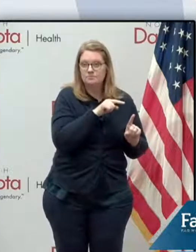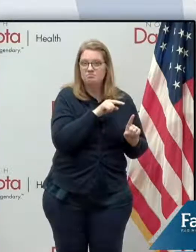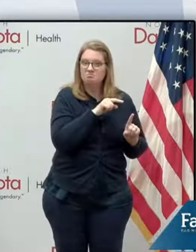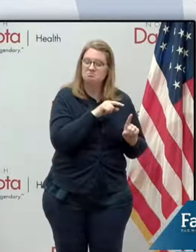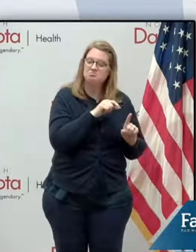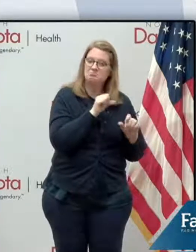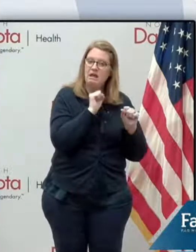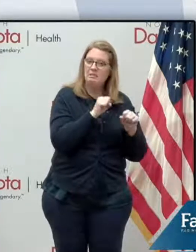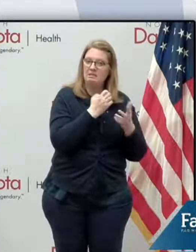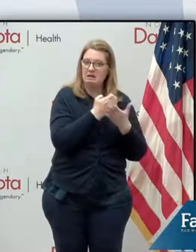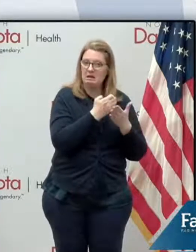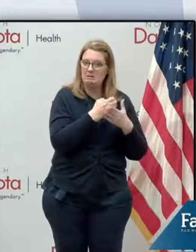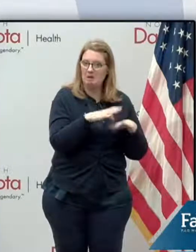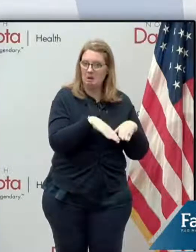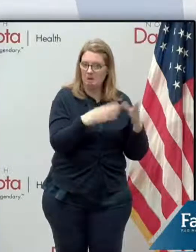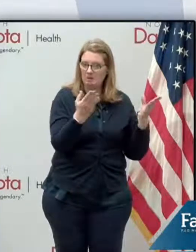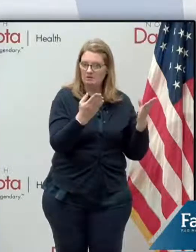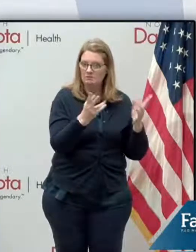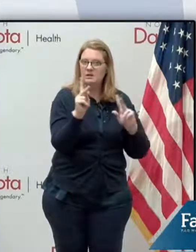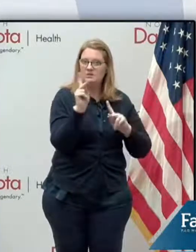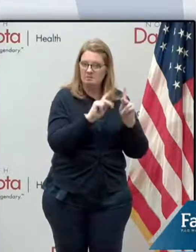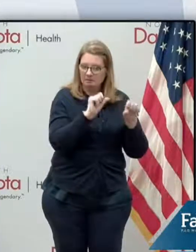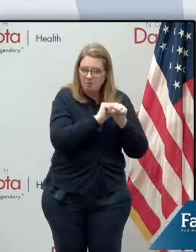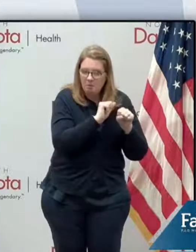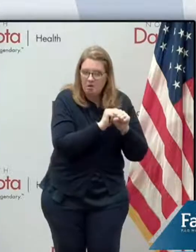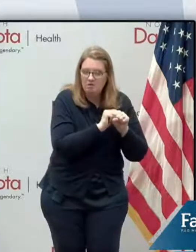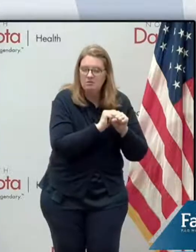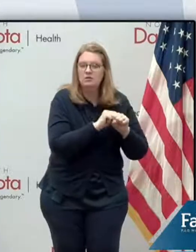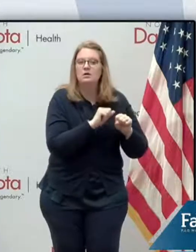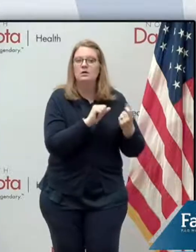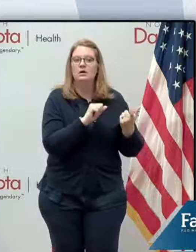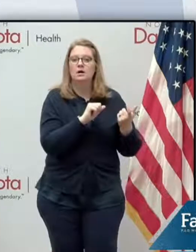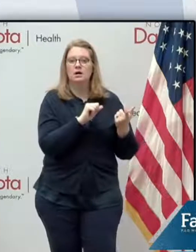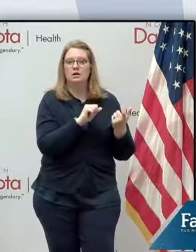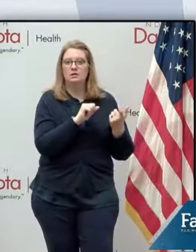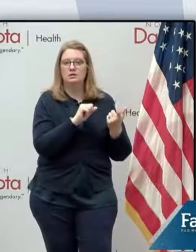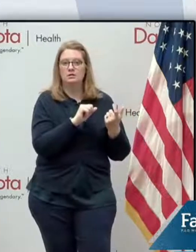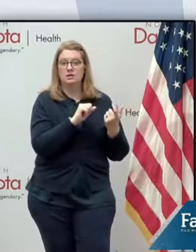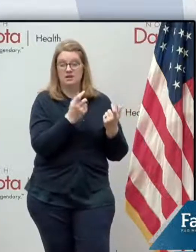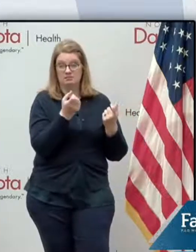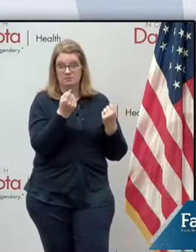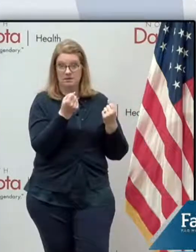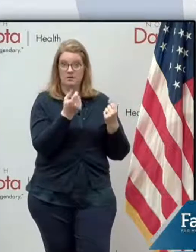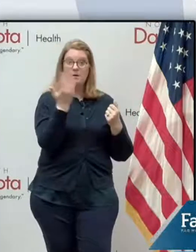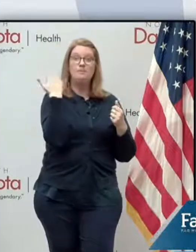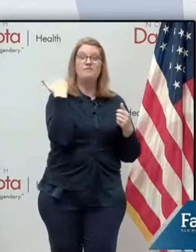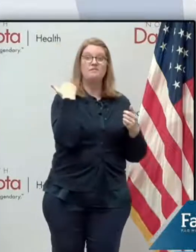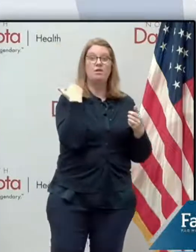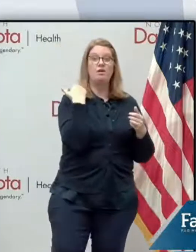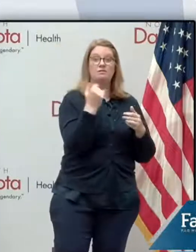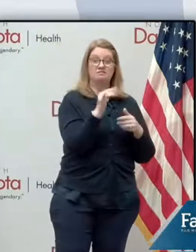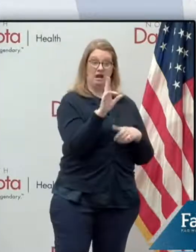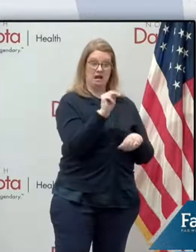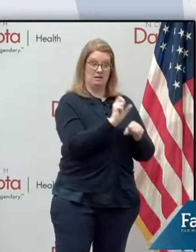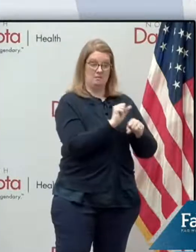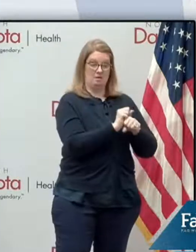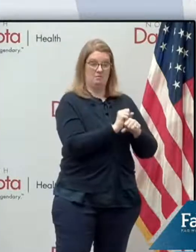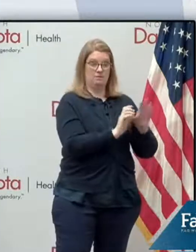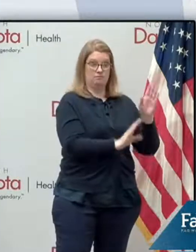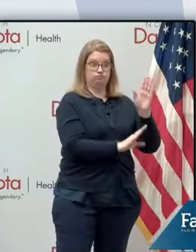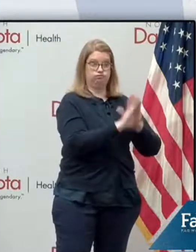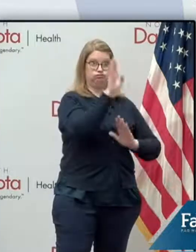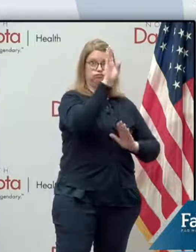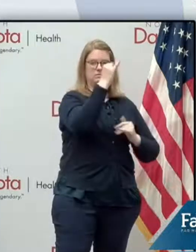our economy open. We've had a record number of people come off the unemployment rolls, and it was